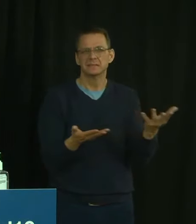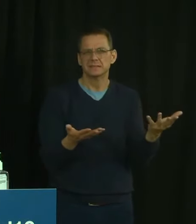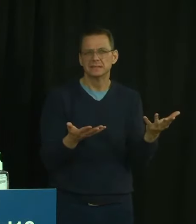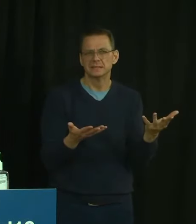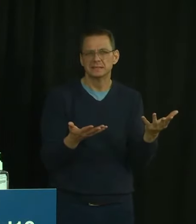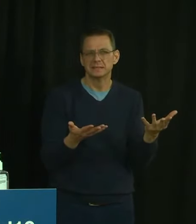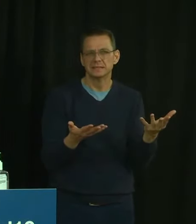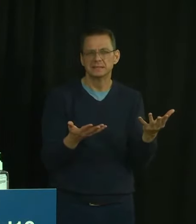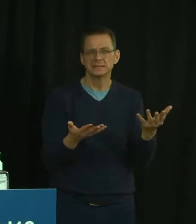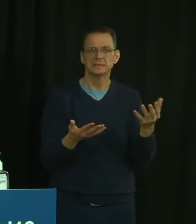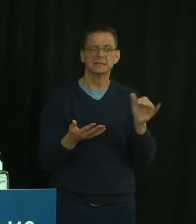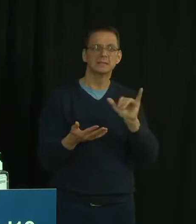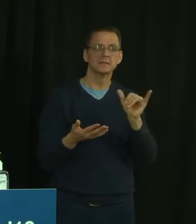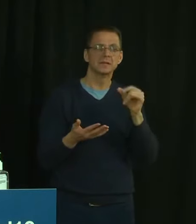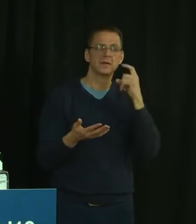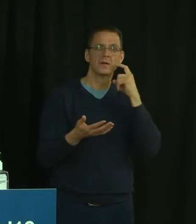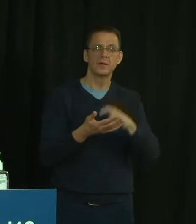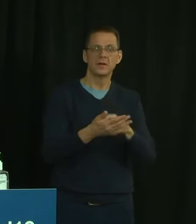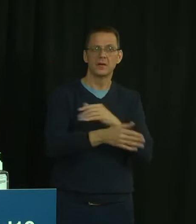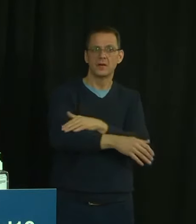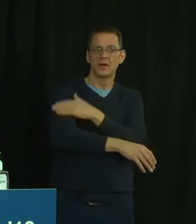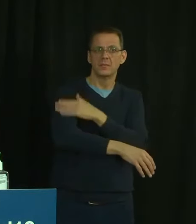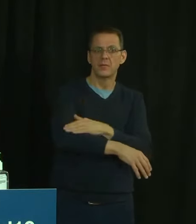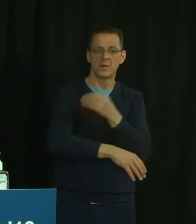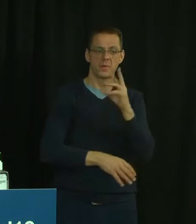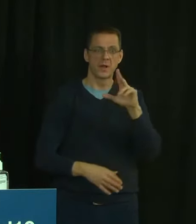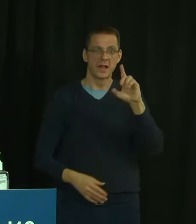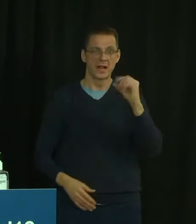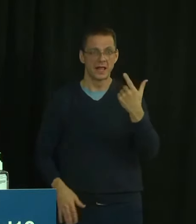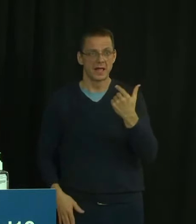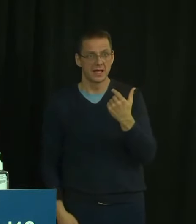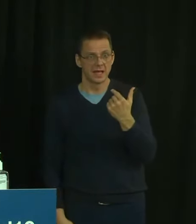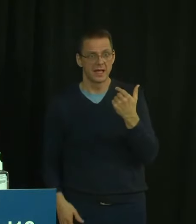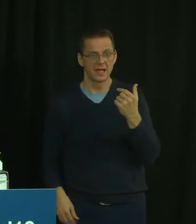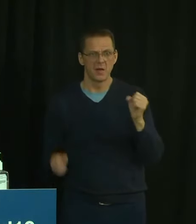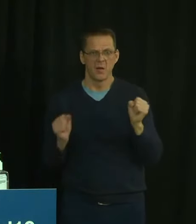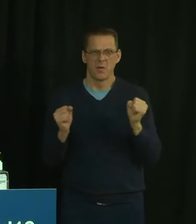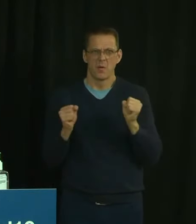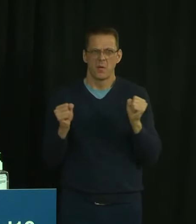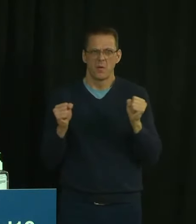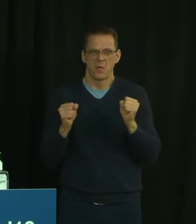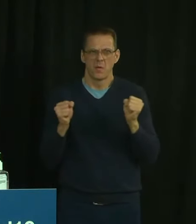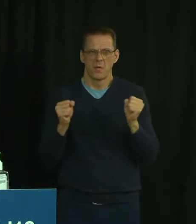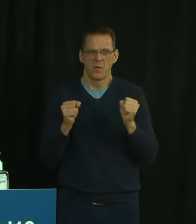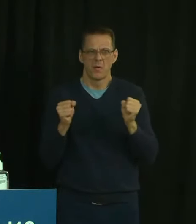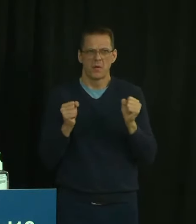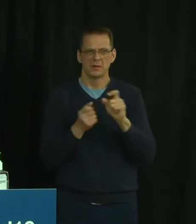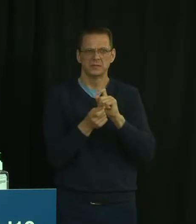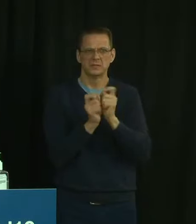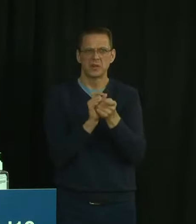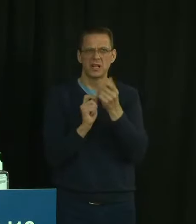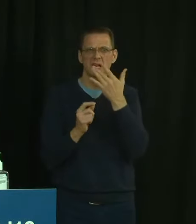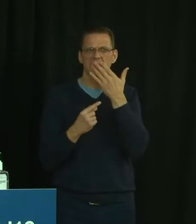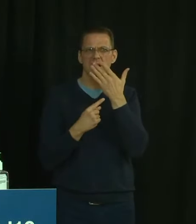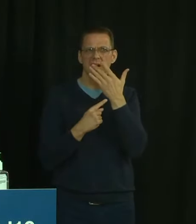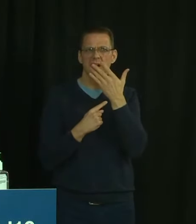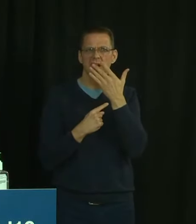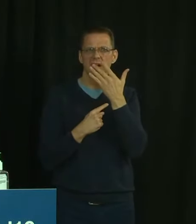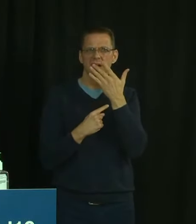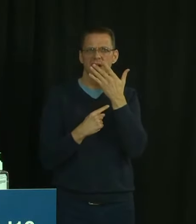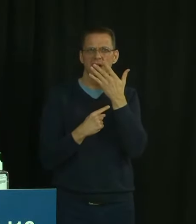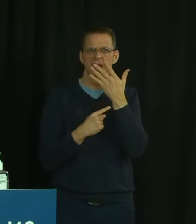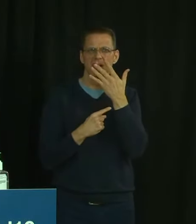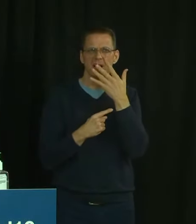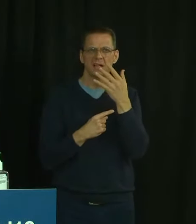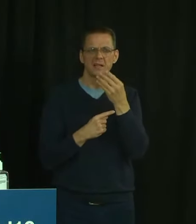turns color, these symptoms of significant blood clots, again, no matter who experiences these symptoms, they should call their healthcare